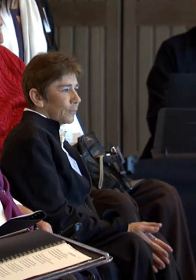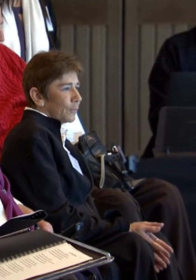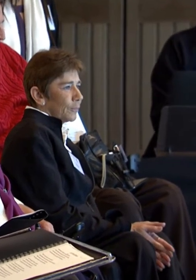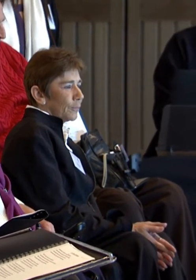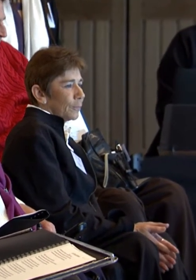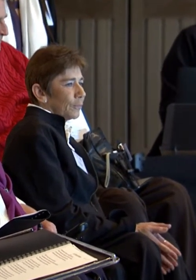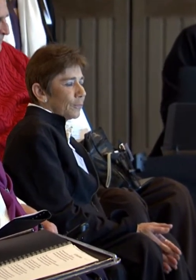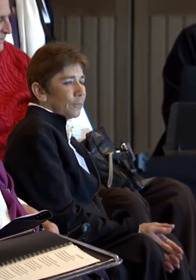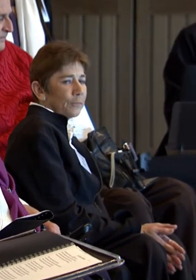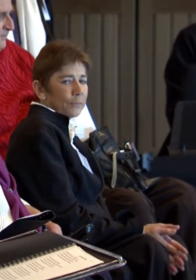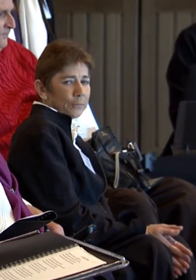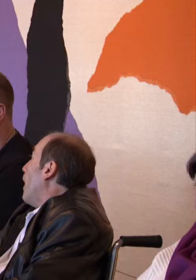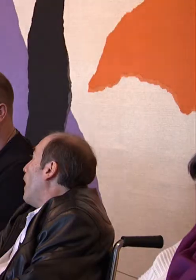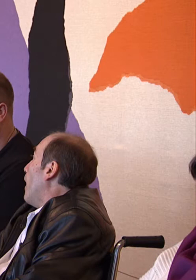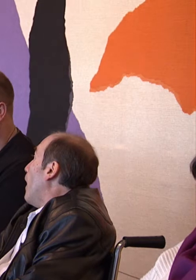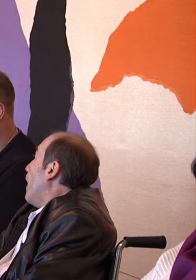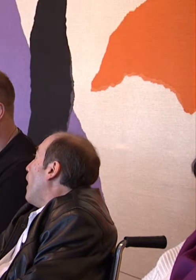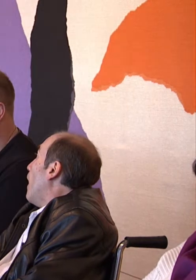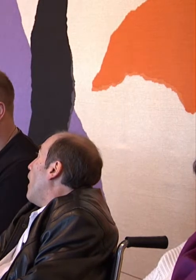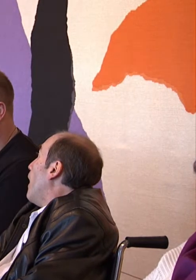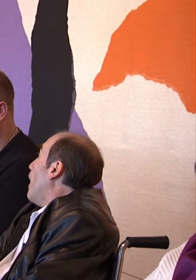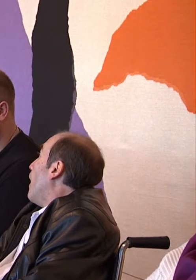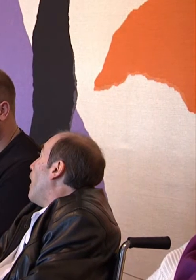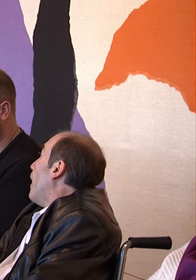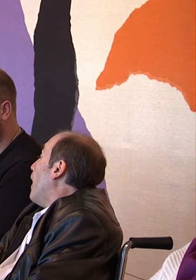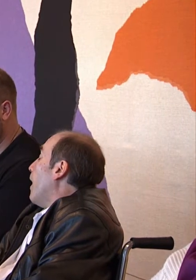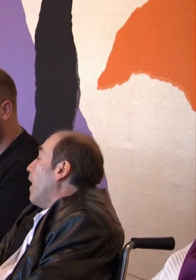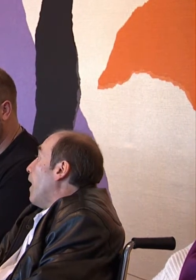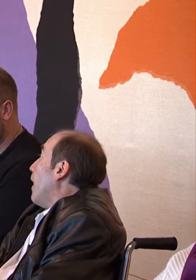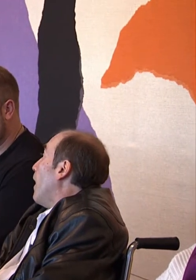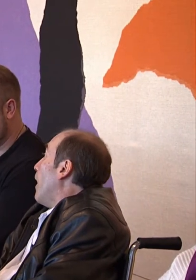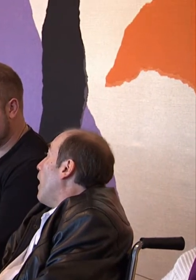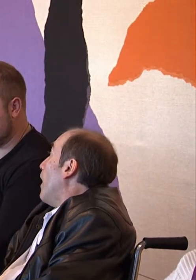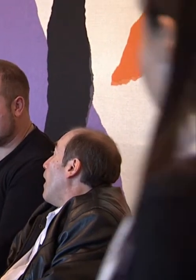and dreams were made and used and wasted.